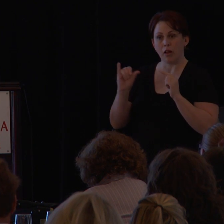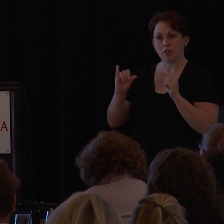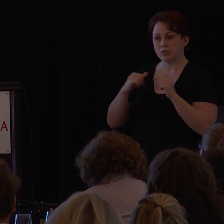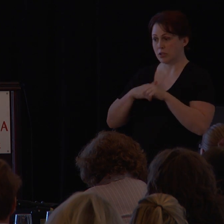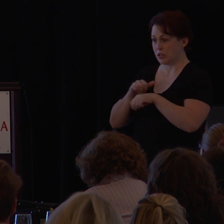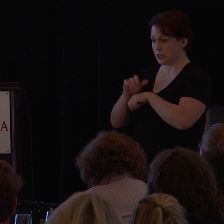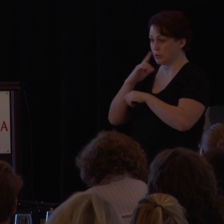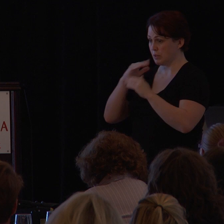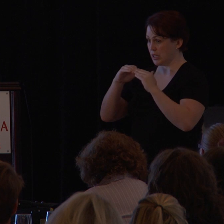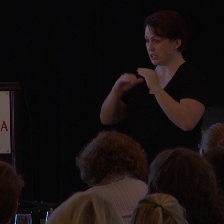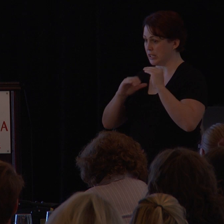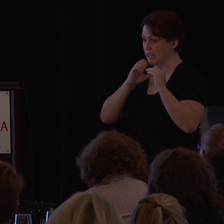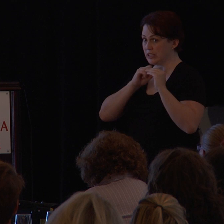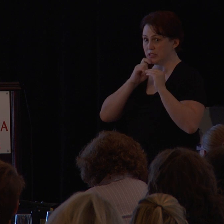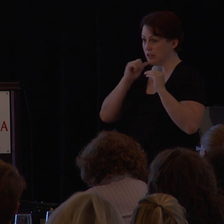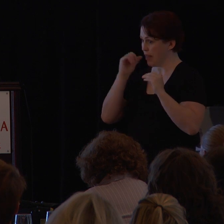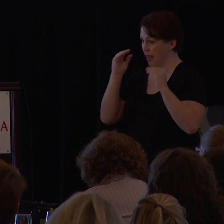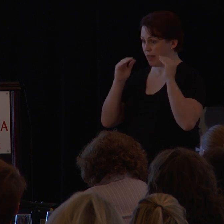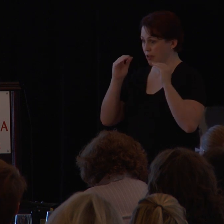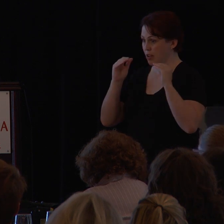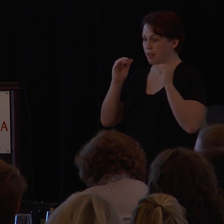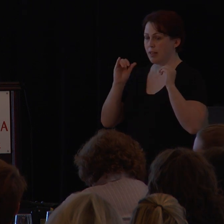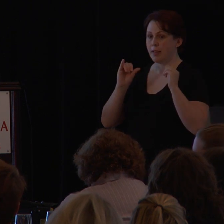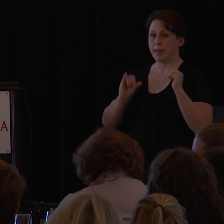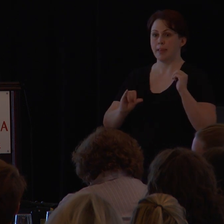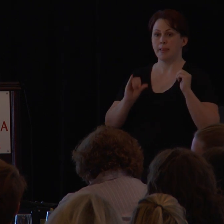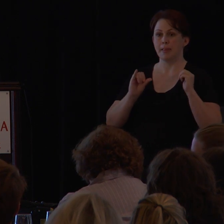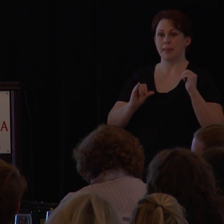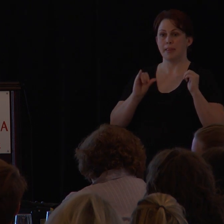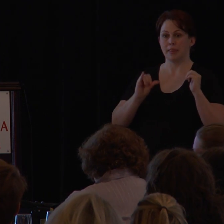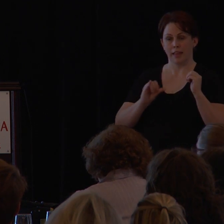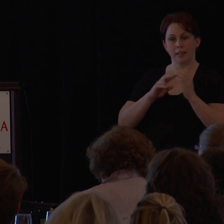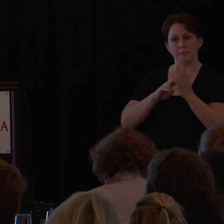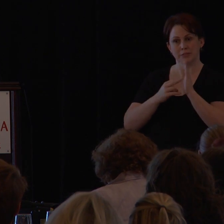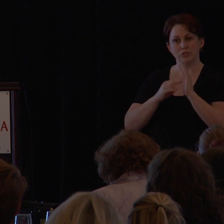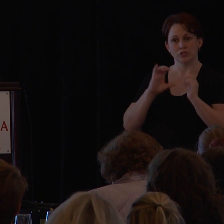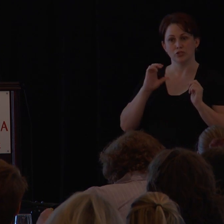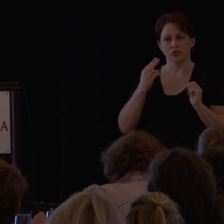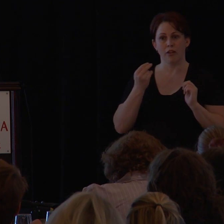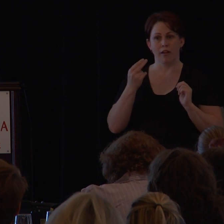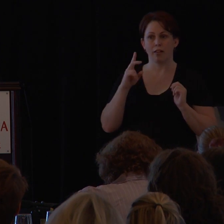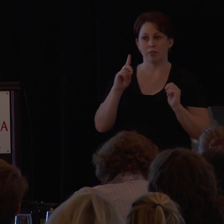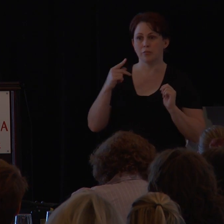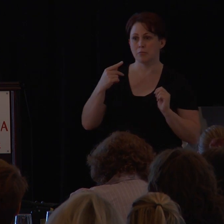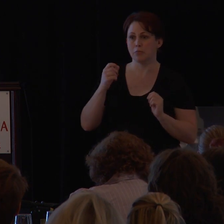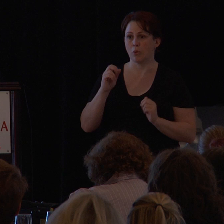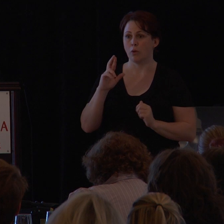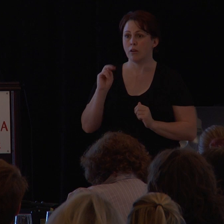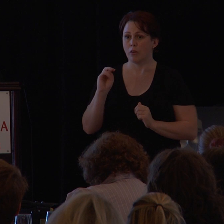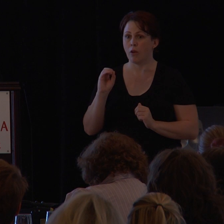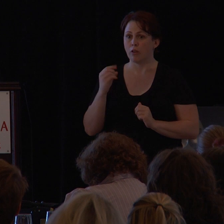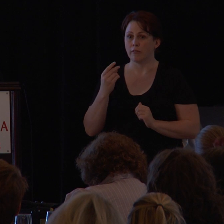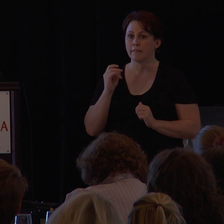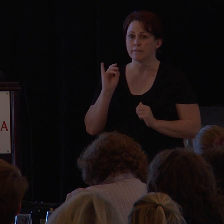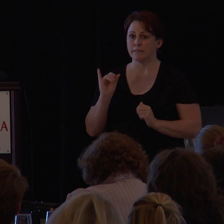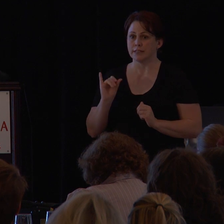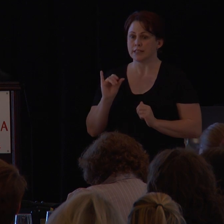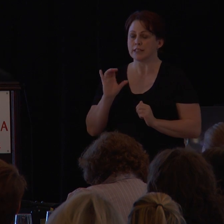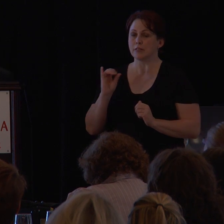may well be engaging, or would probably be engaging, in trafficking in child pornography. So it sort of makes that